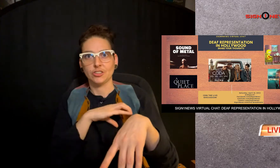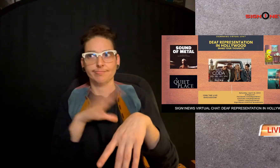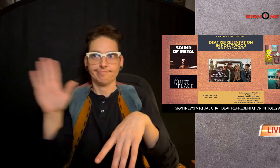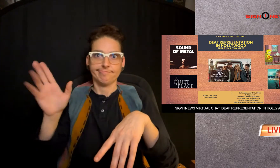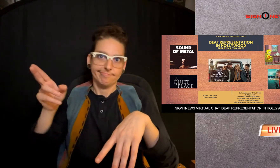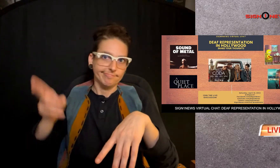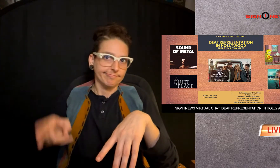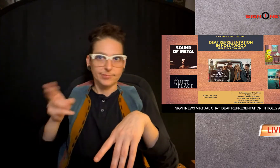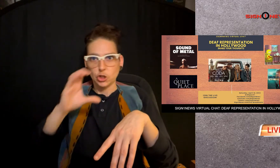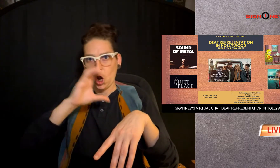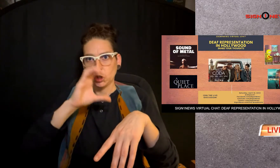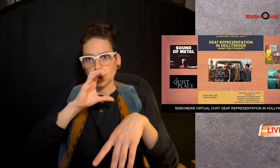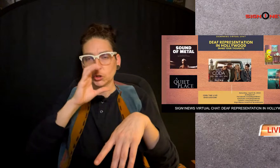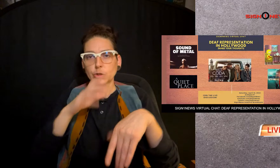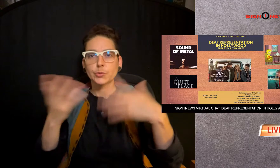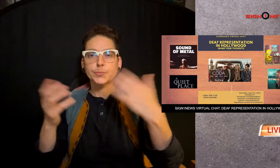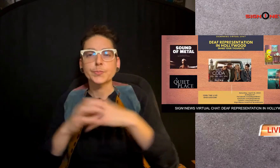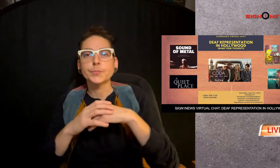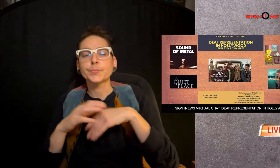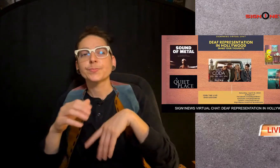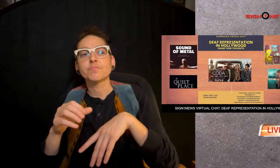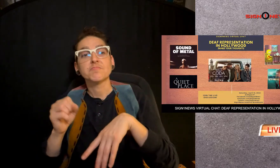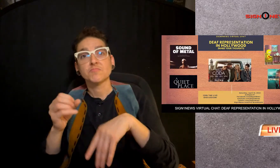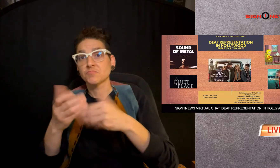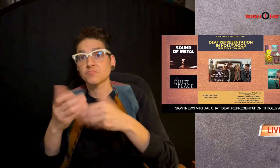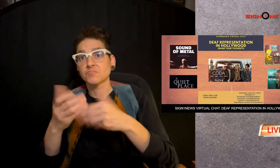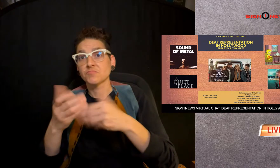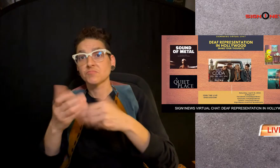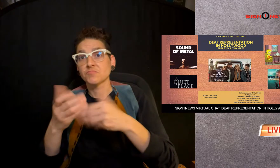was the first time they had a deaf character in history, a cartoon character.